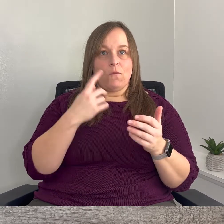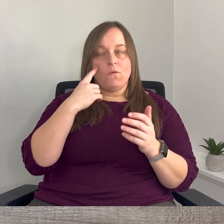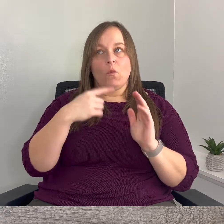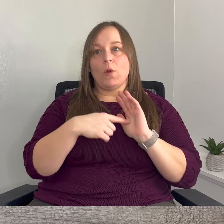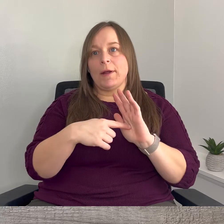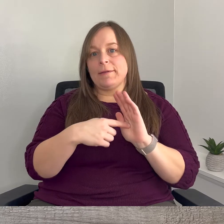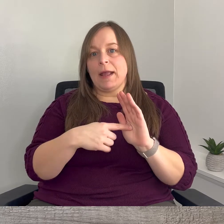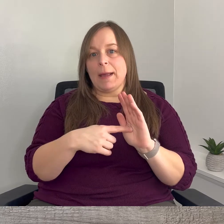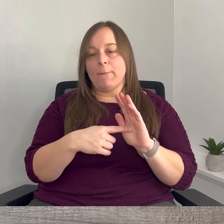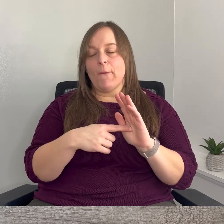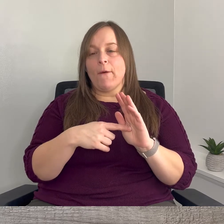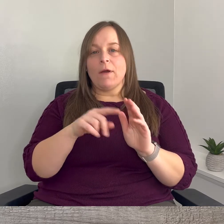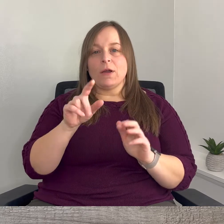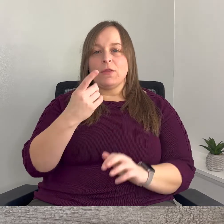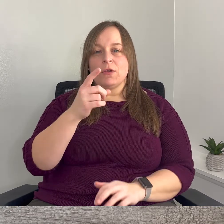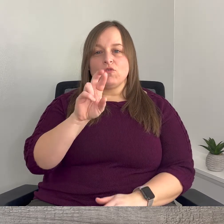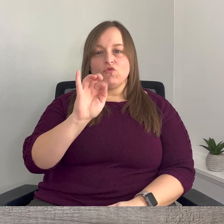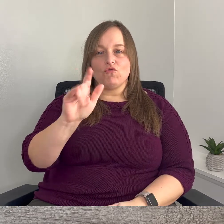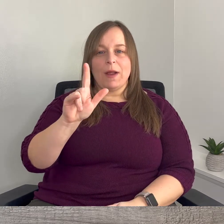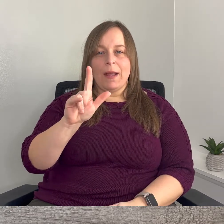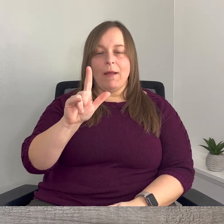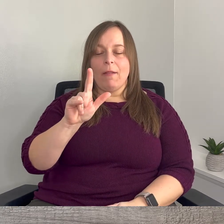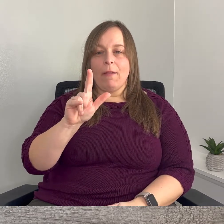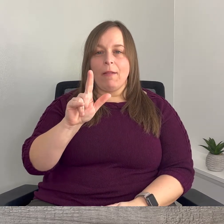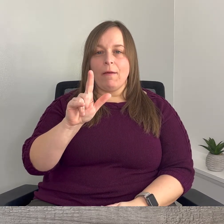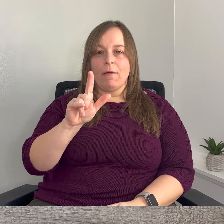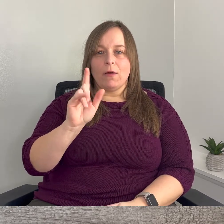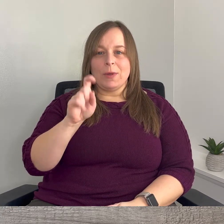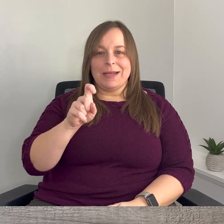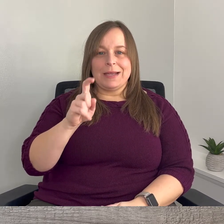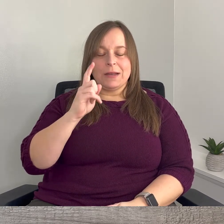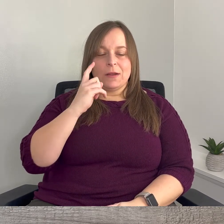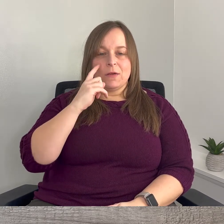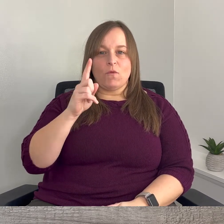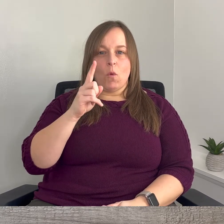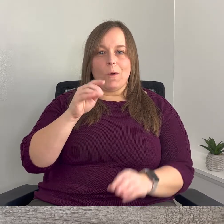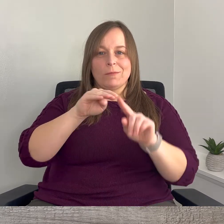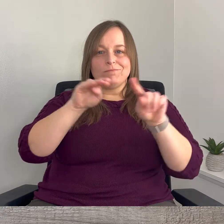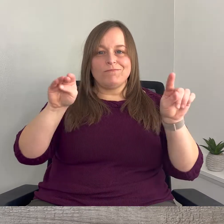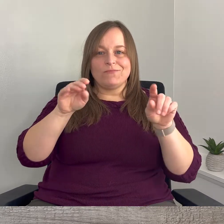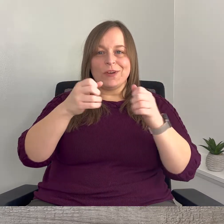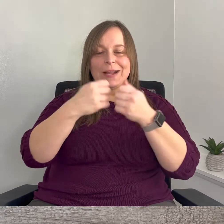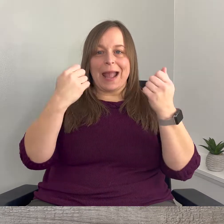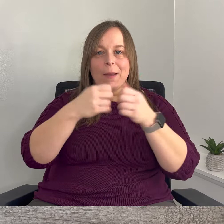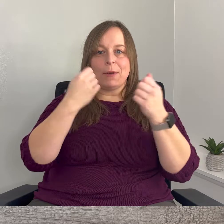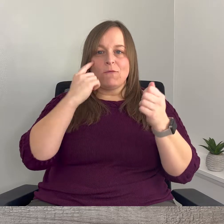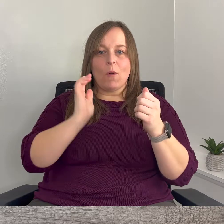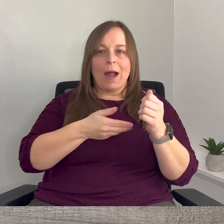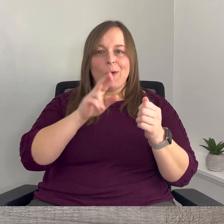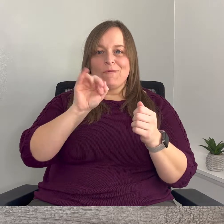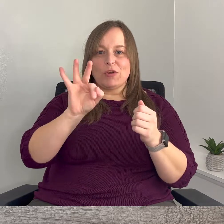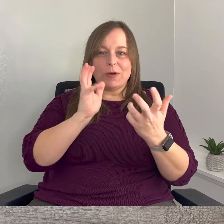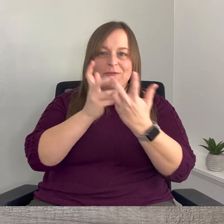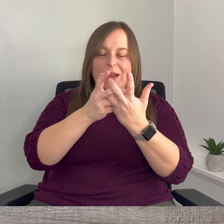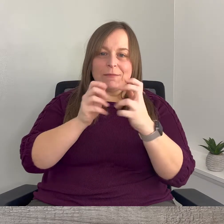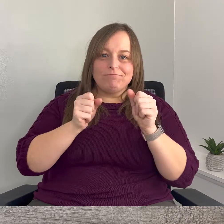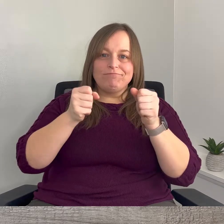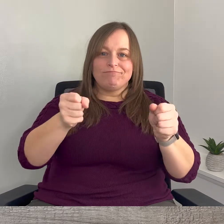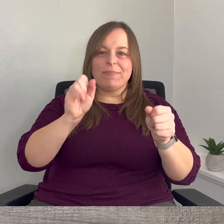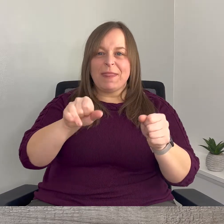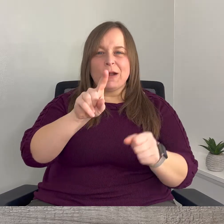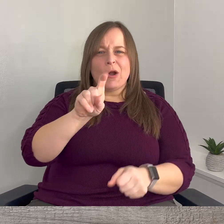that, for example, the drill that we needed to trim the cabinet for